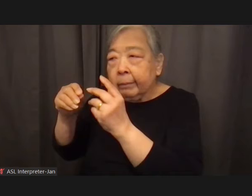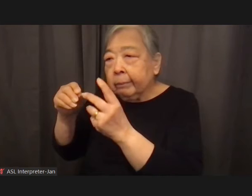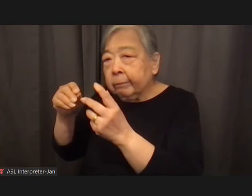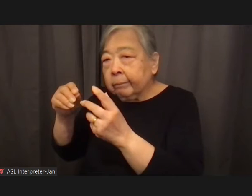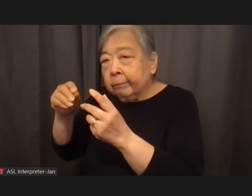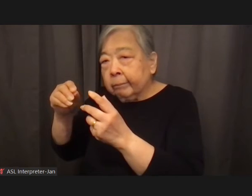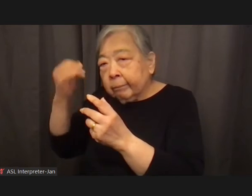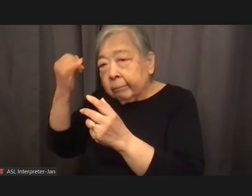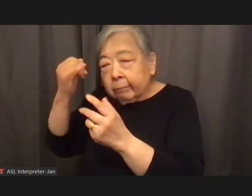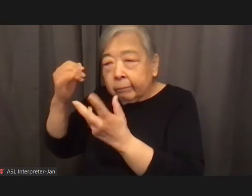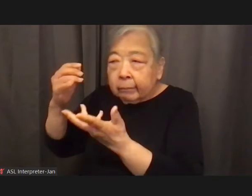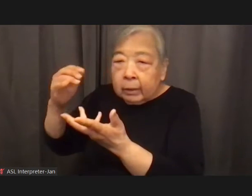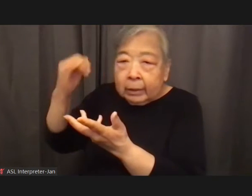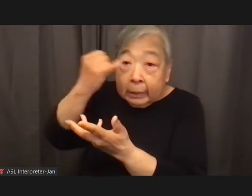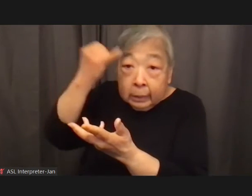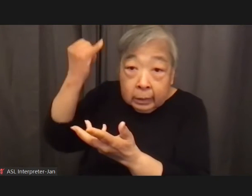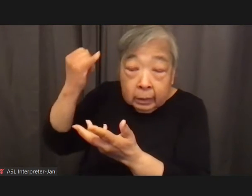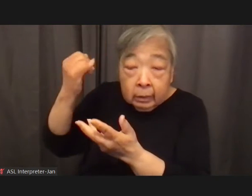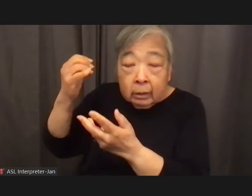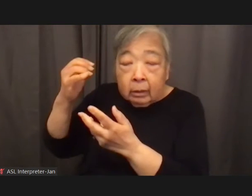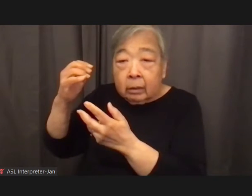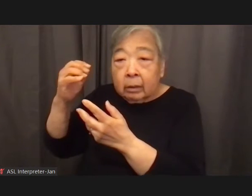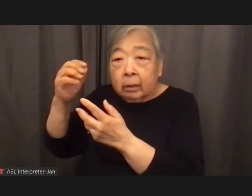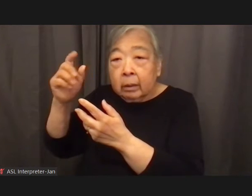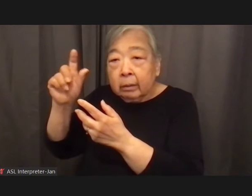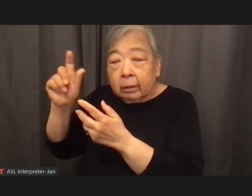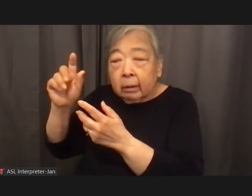the situation in Italy,